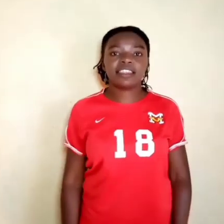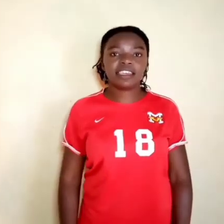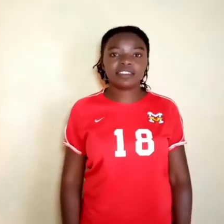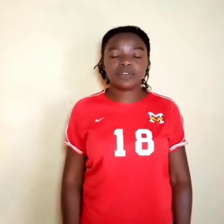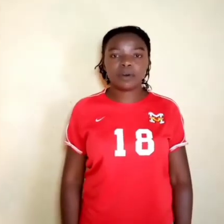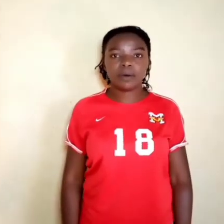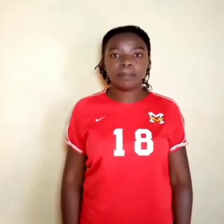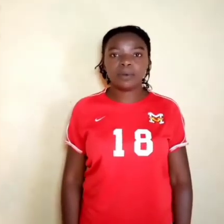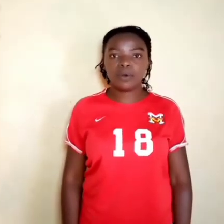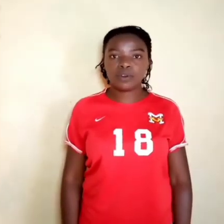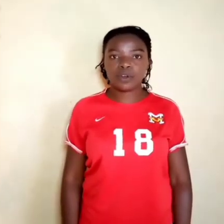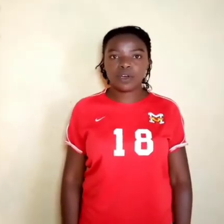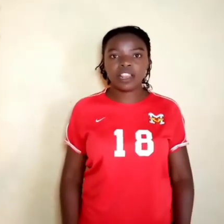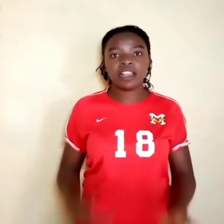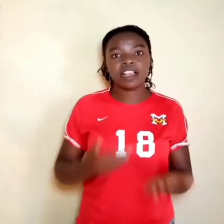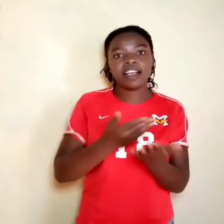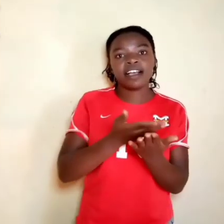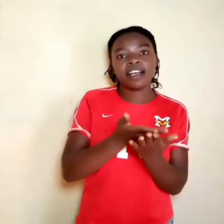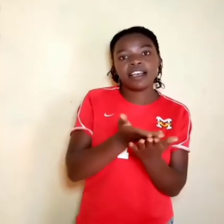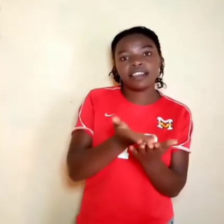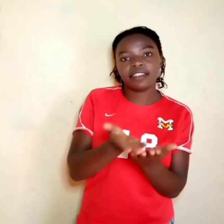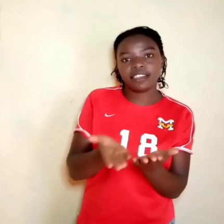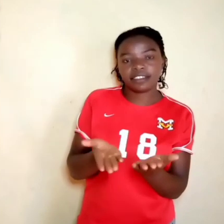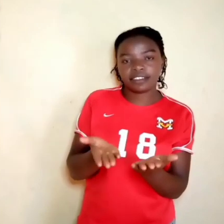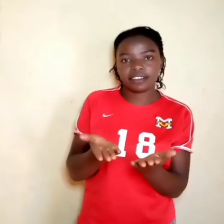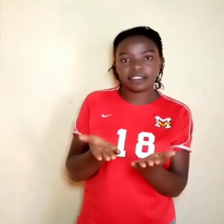This for plural. This,